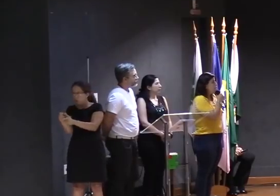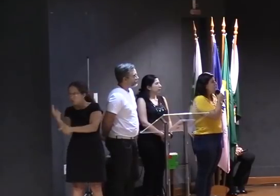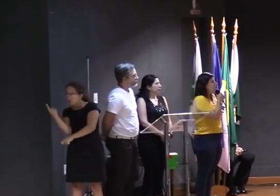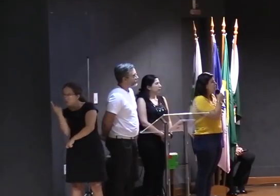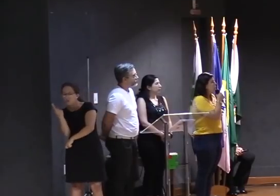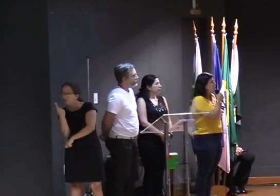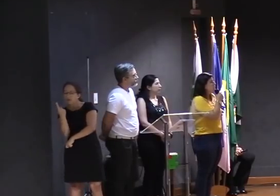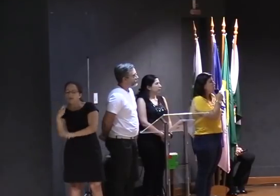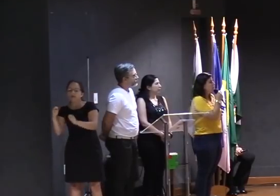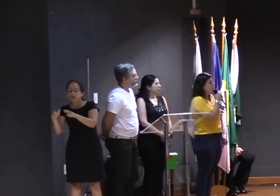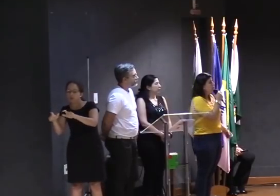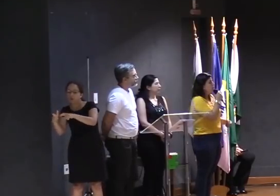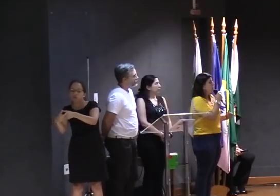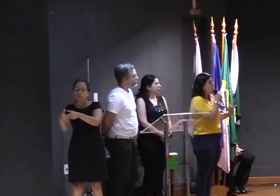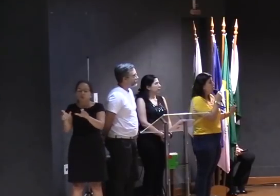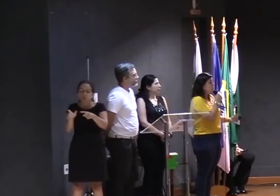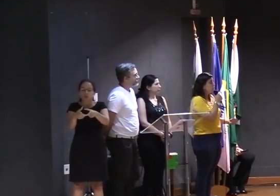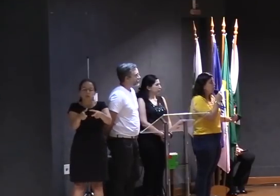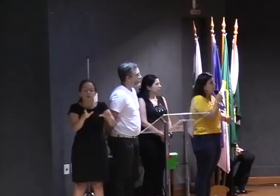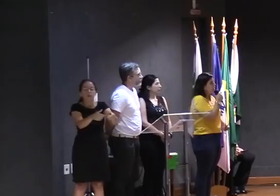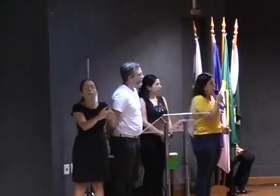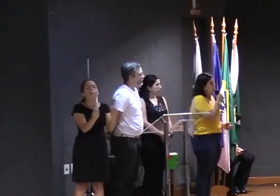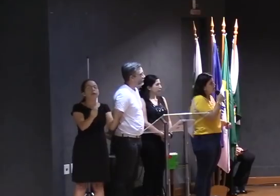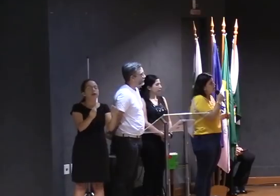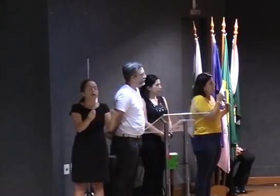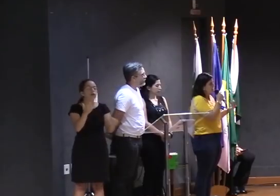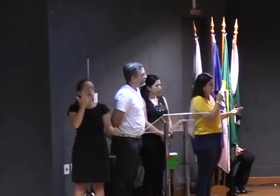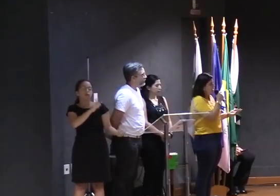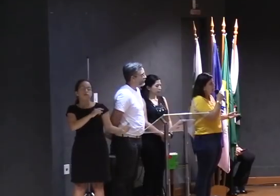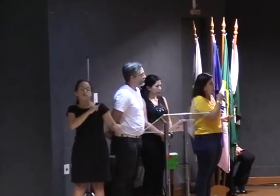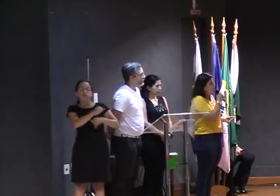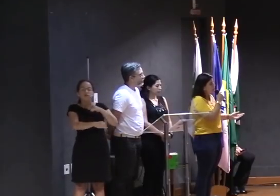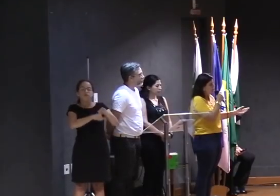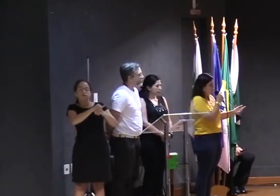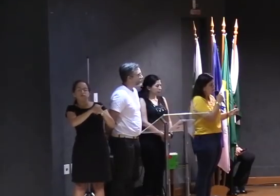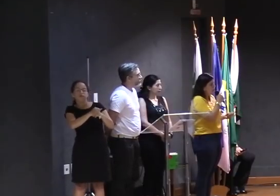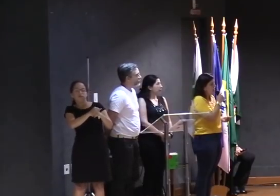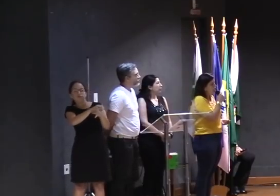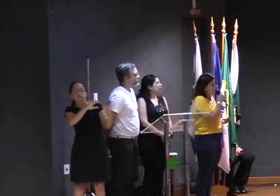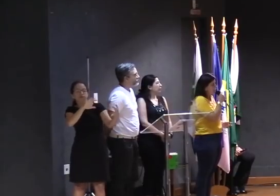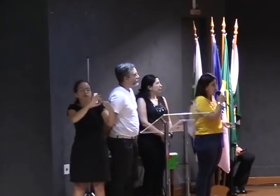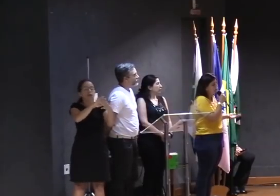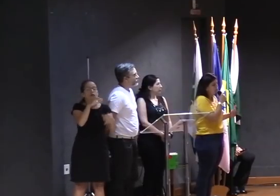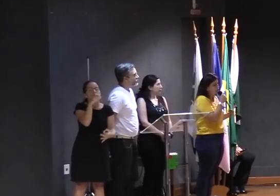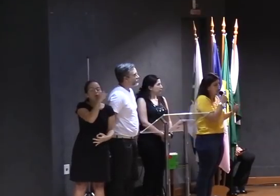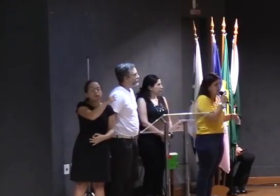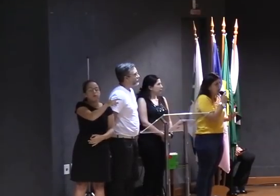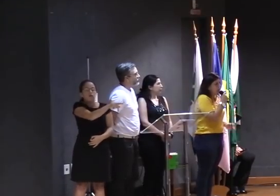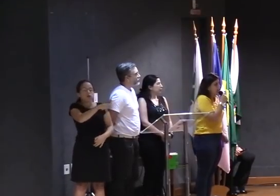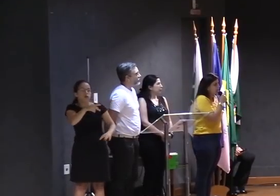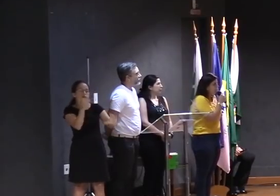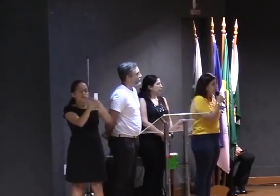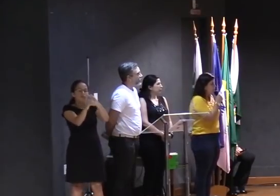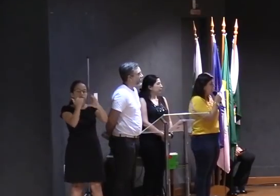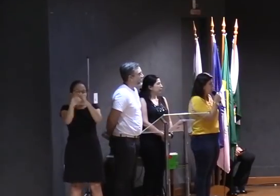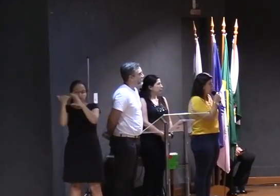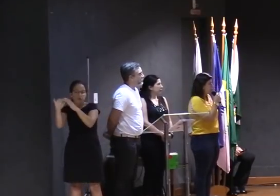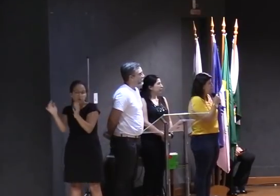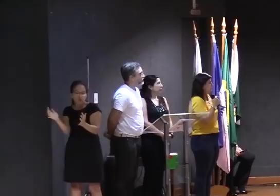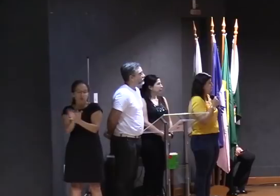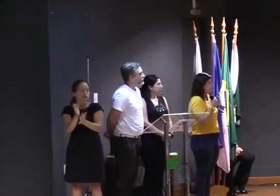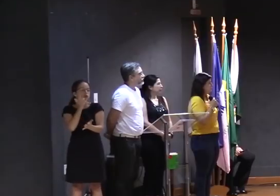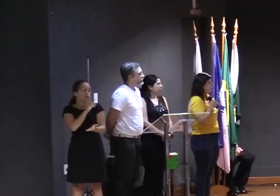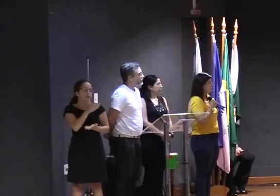individualmente? Para que eles conseguissem ter uma conexão da internet muito mais rápida e o professor conseguisse passar nos grupos e atendê-los